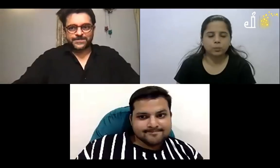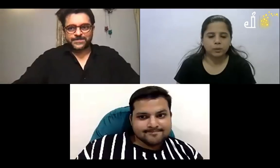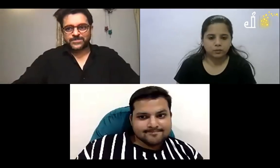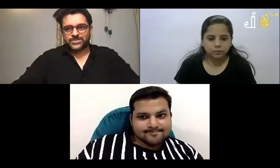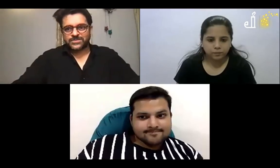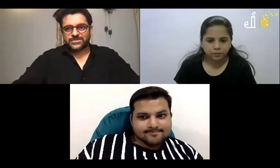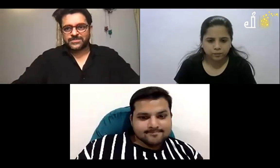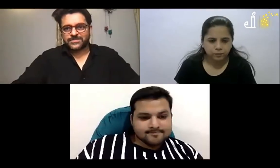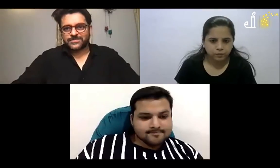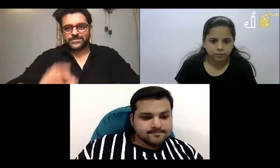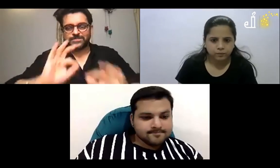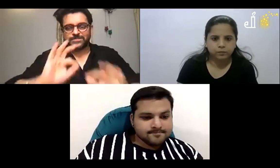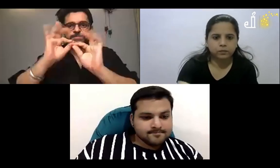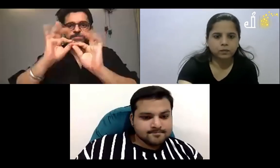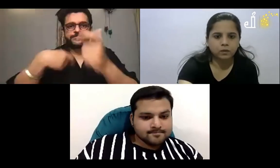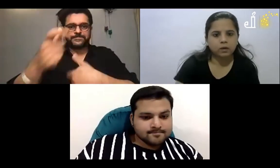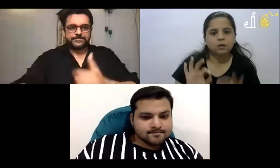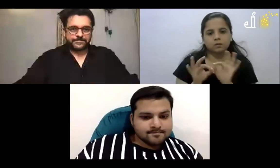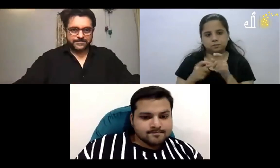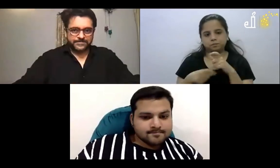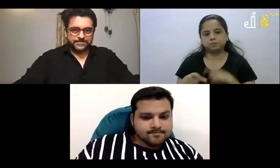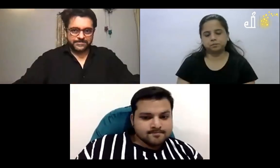and Sumit. Yeah, we can switch the interpreter.